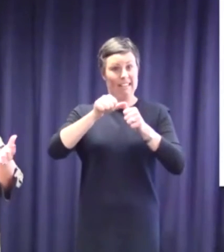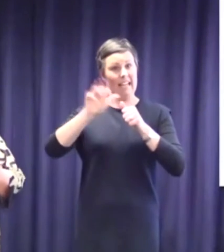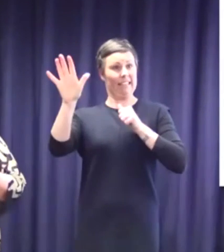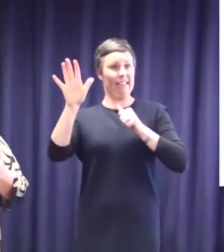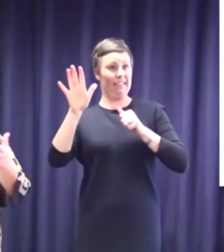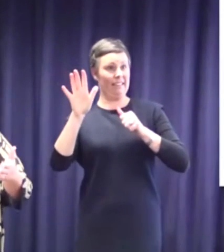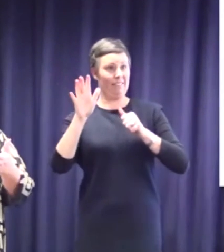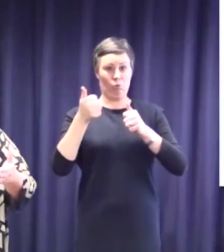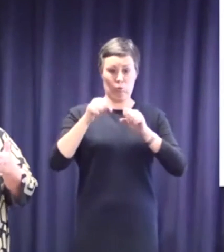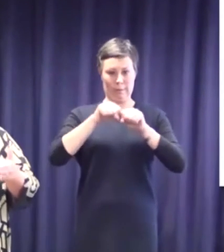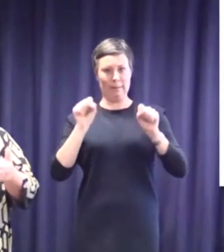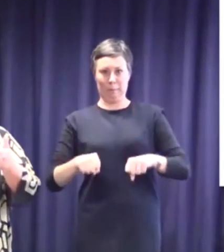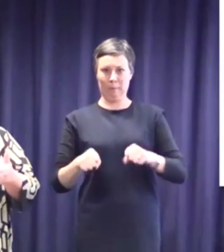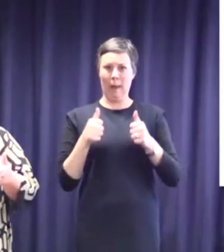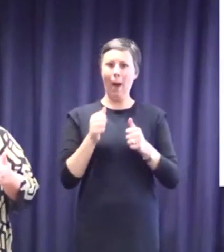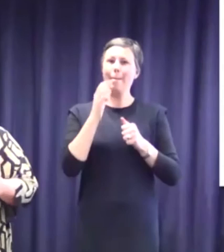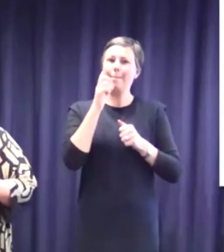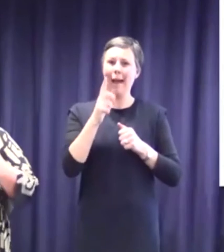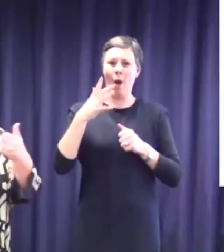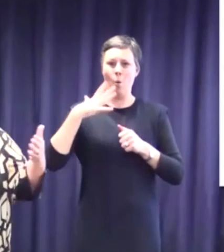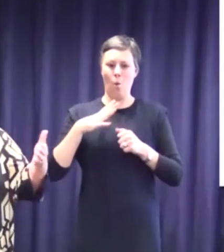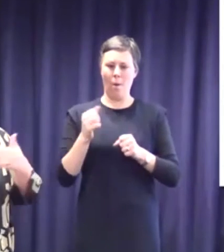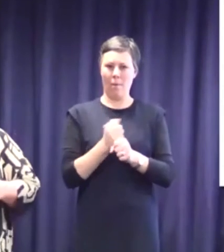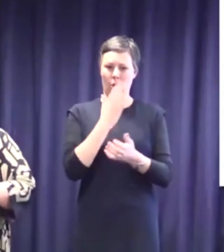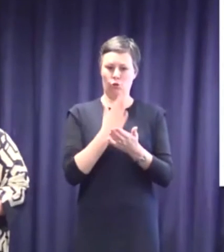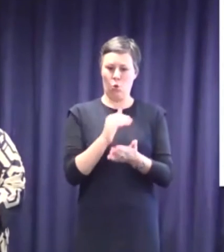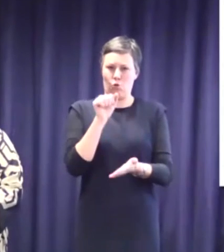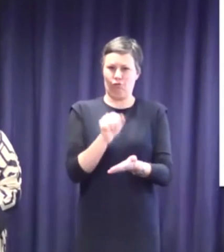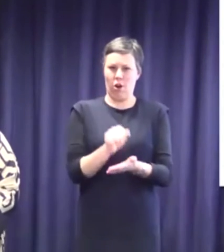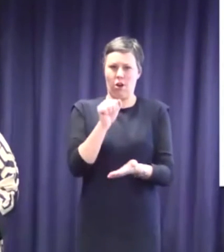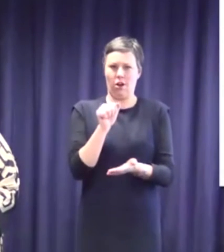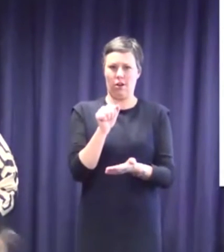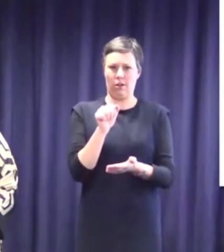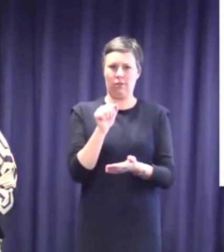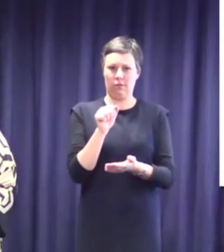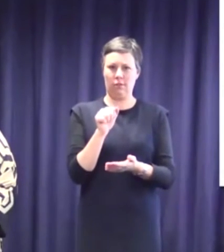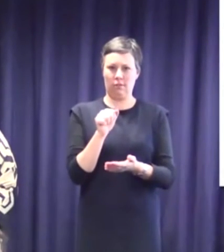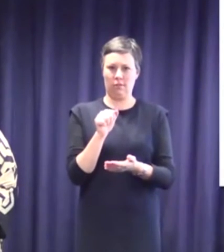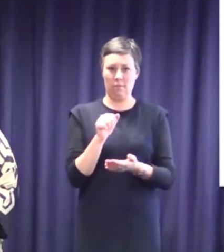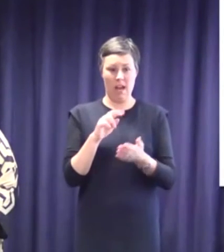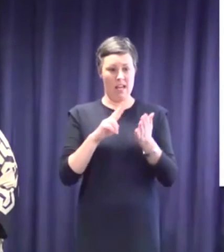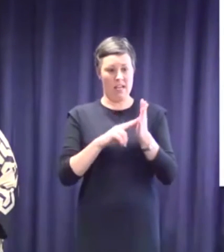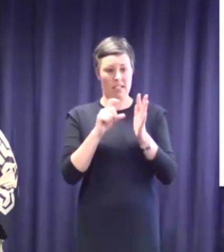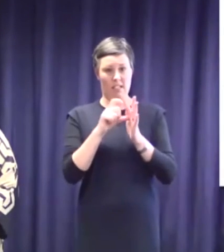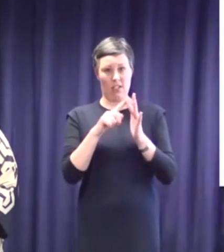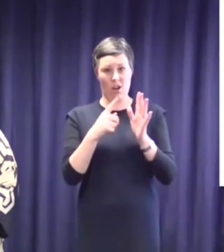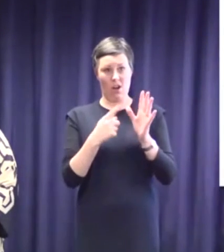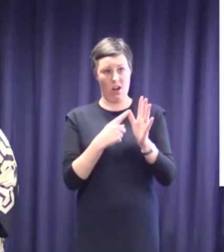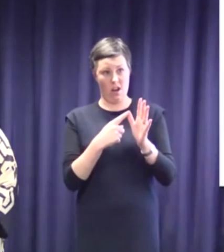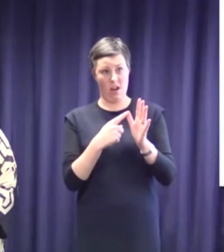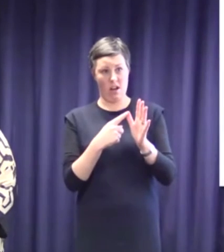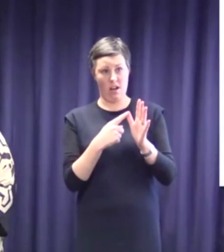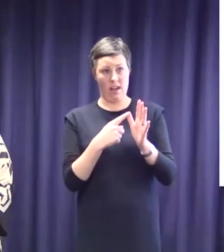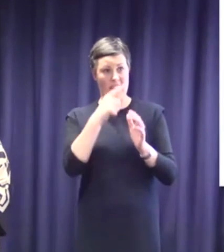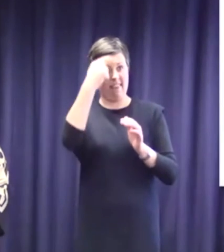model, as long as people get it right. But in hearing that from the NDIA, I would be very concerned if people